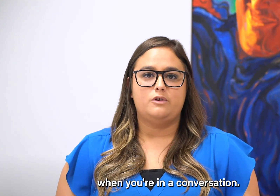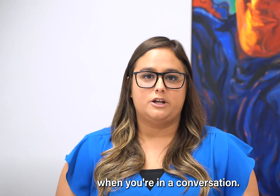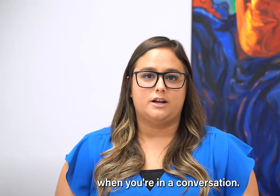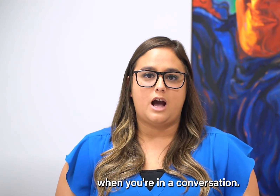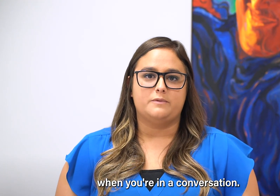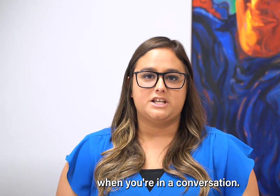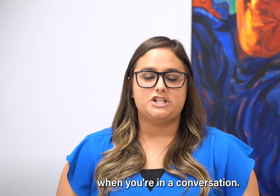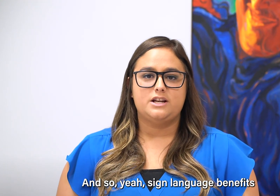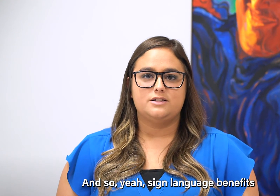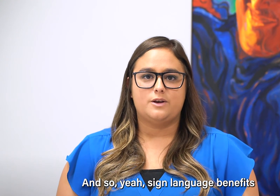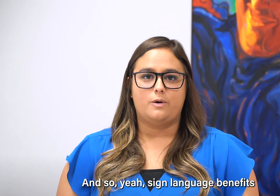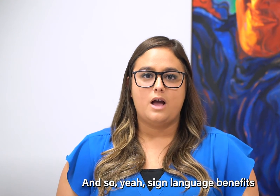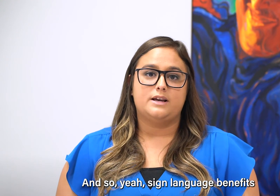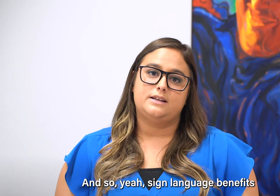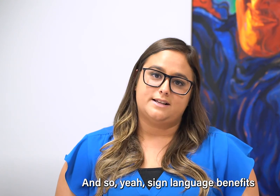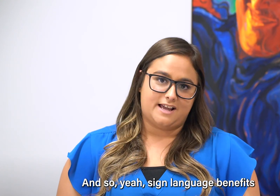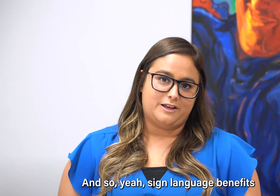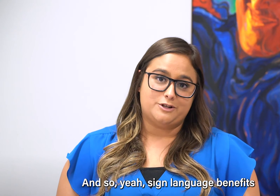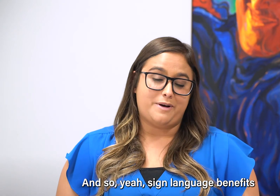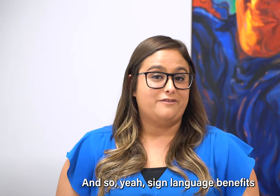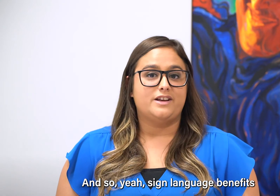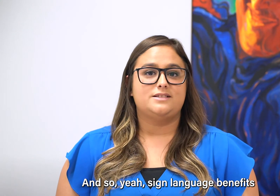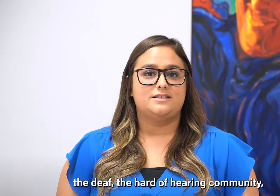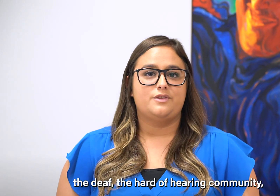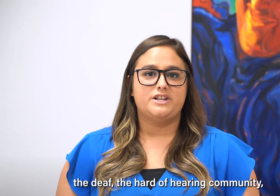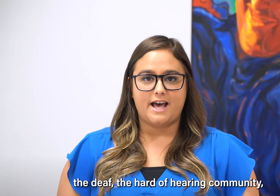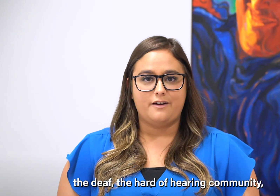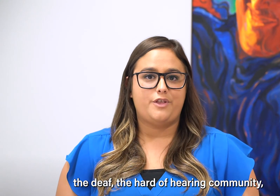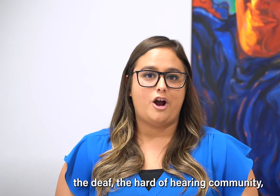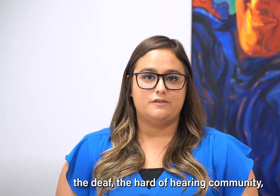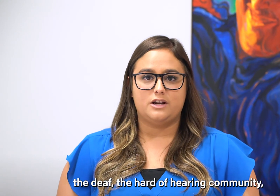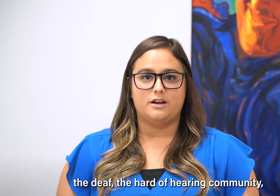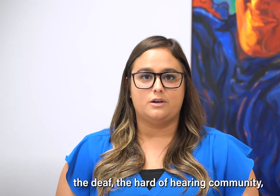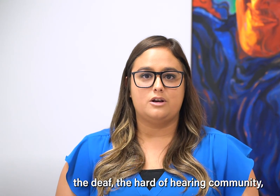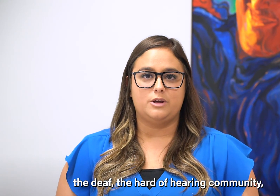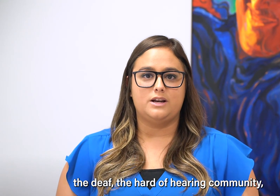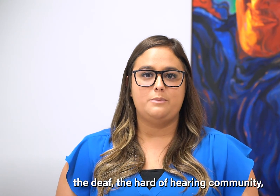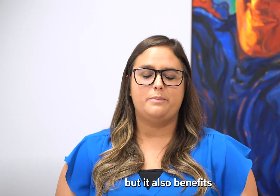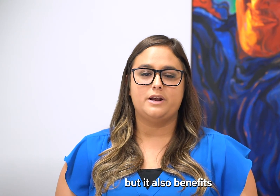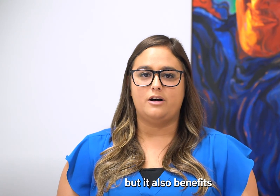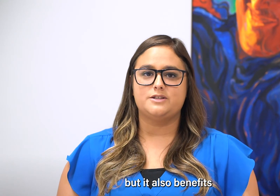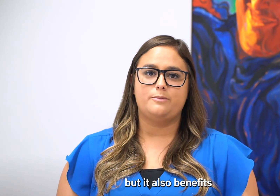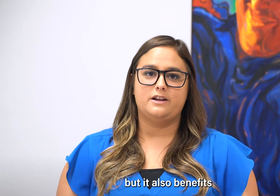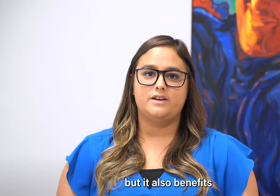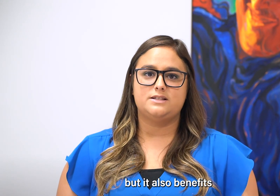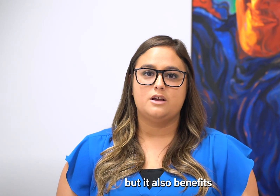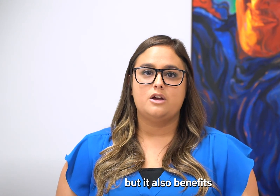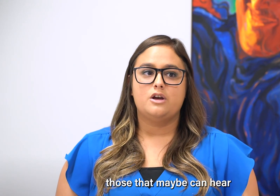in a conversation. And so, yes, sign language benefits the deaf, the hard of hearing community, but it also benefits